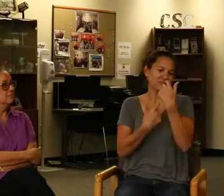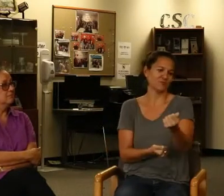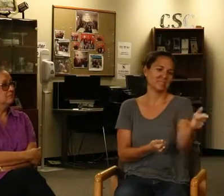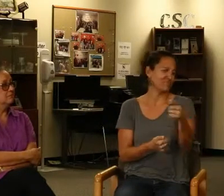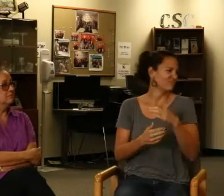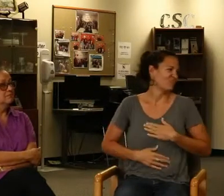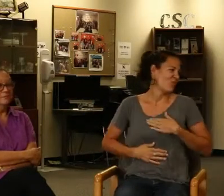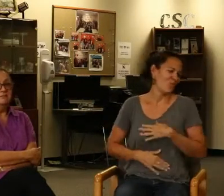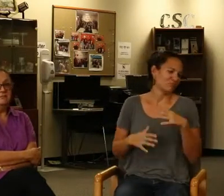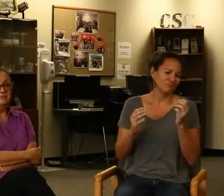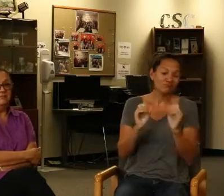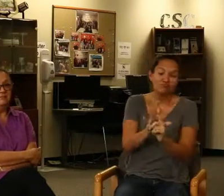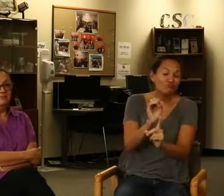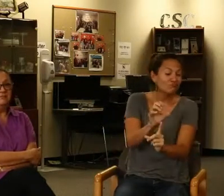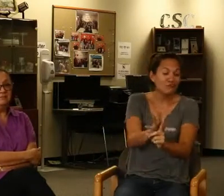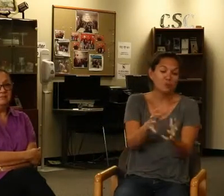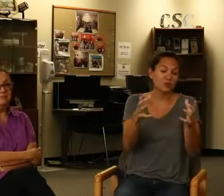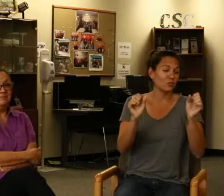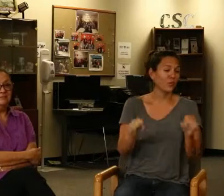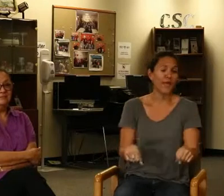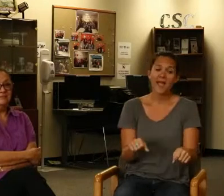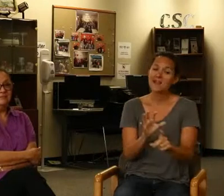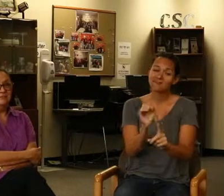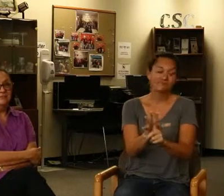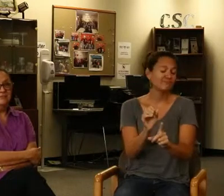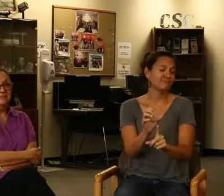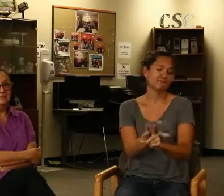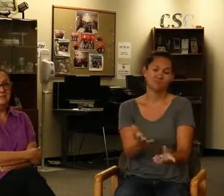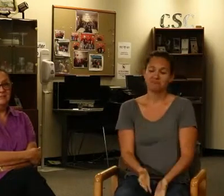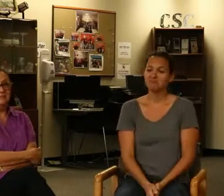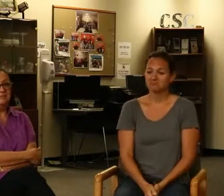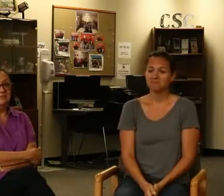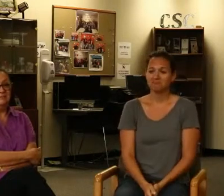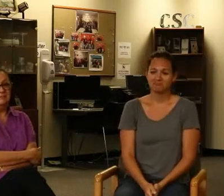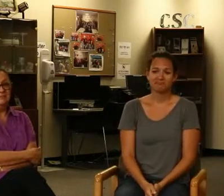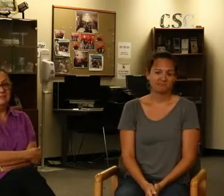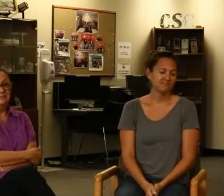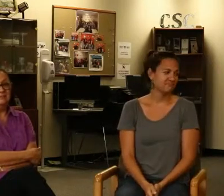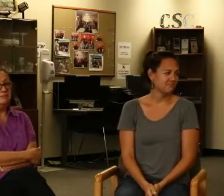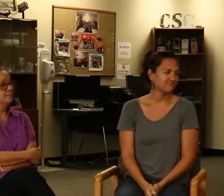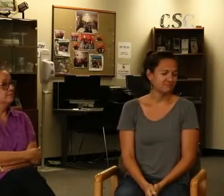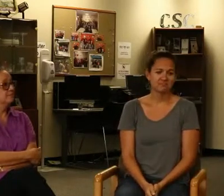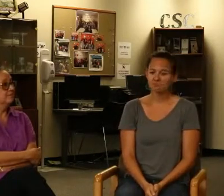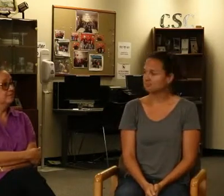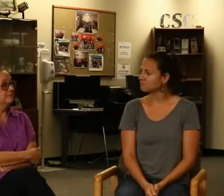So really, it'll be interesting, with your pace, with your time, expose him to language as much as you can.